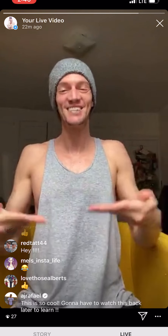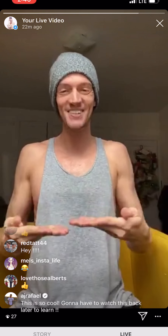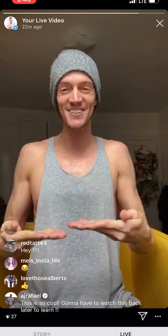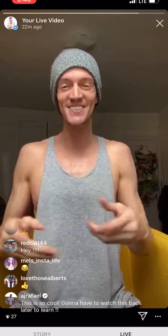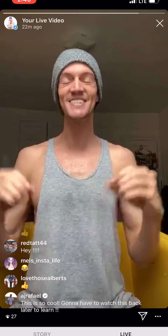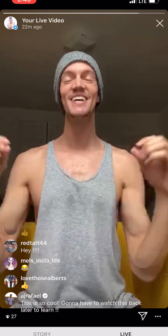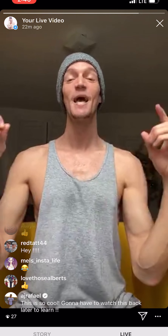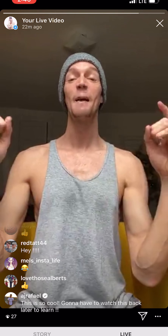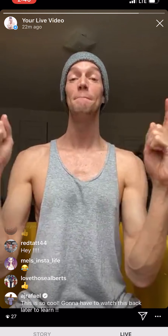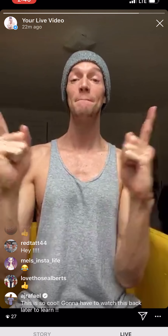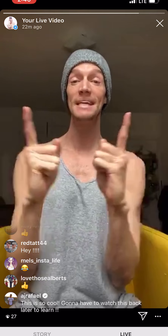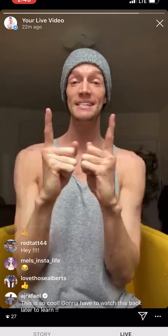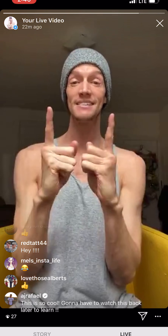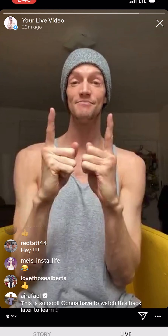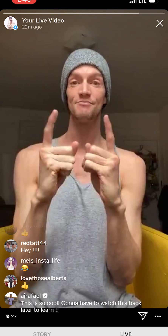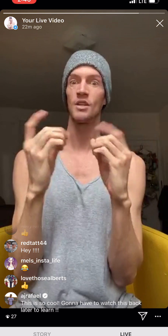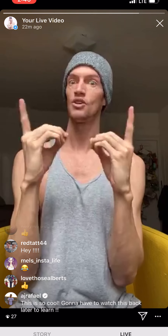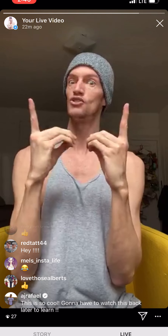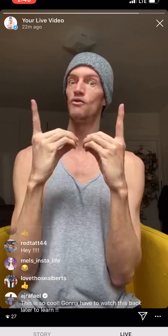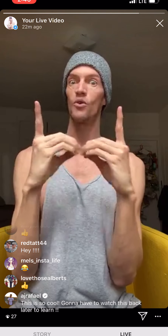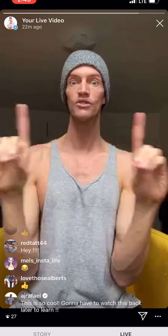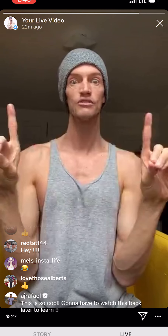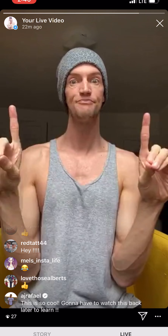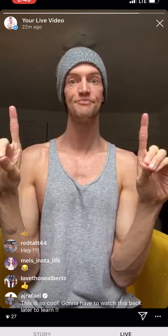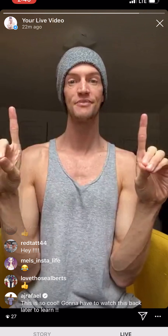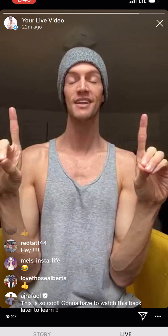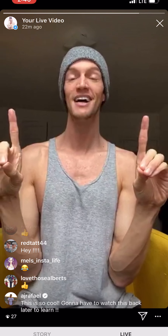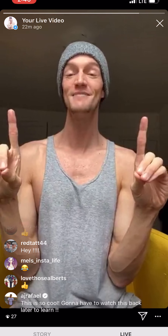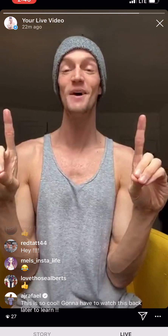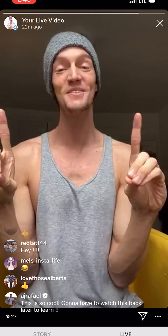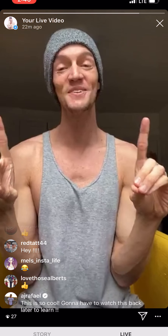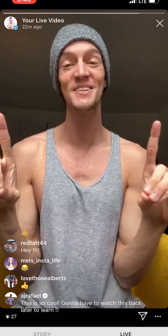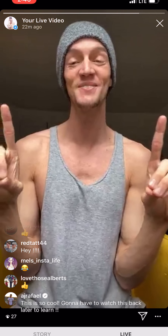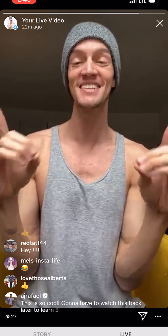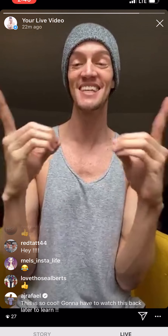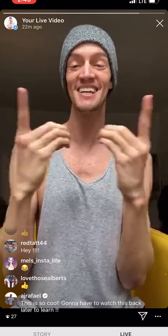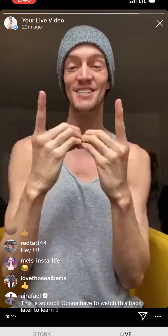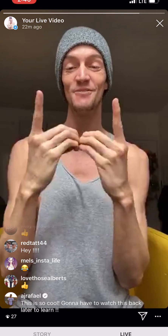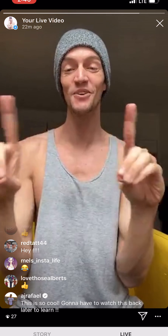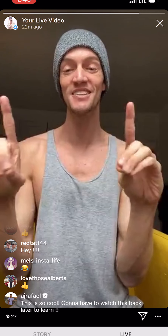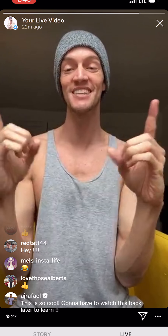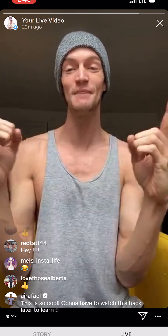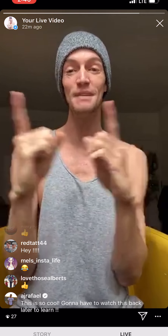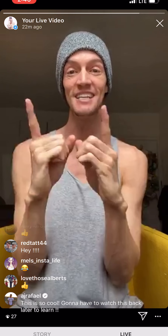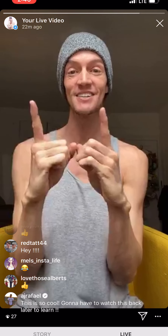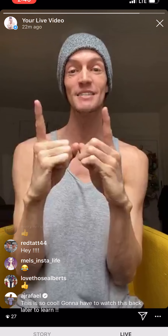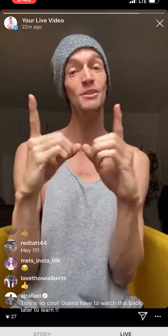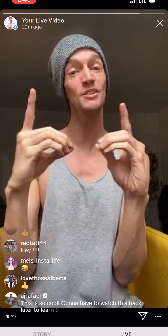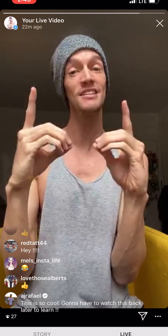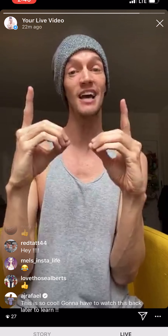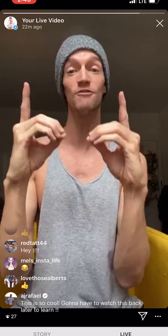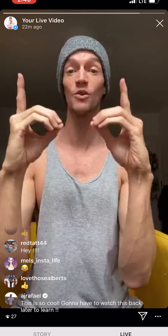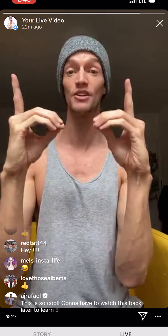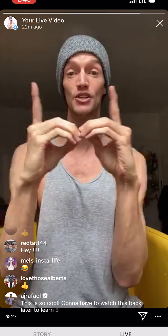Introduce. Meet. Divorce. Also, this was divorce and meet are similar to the sign for dessert.